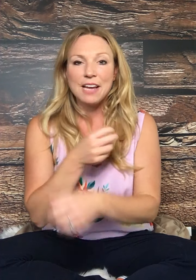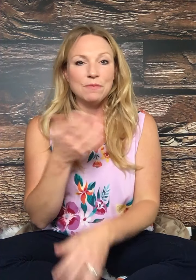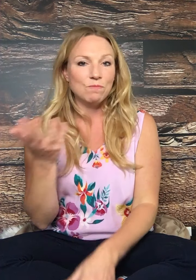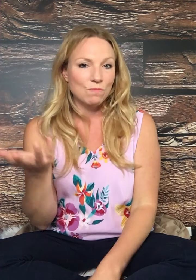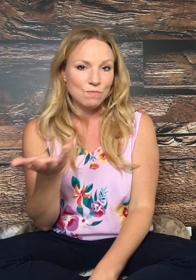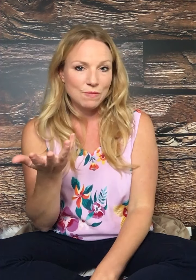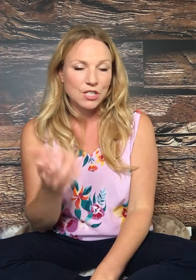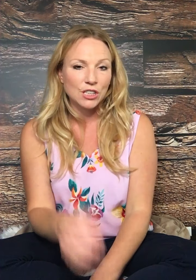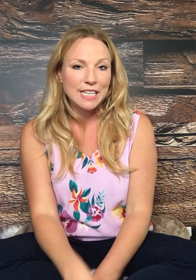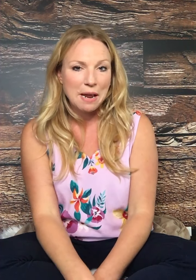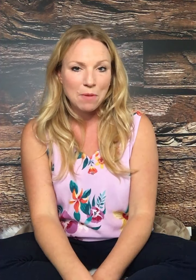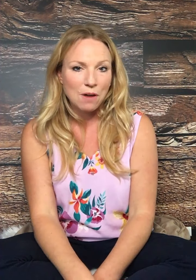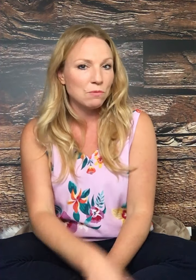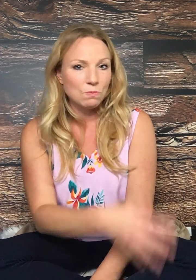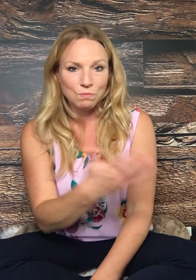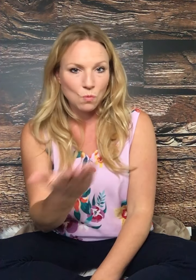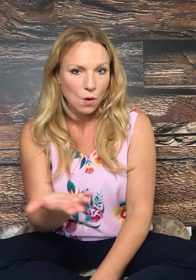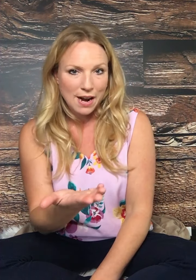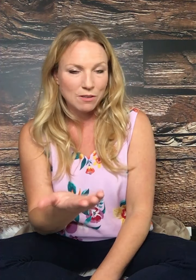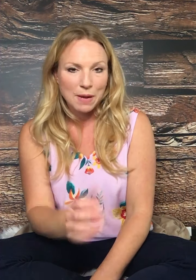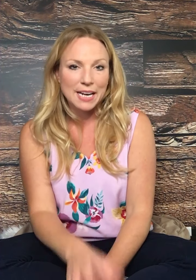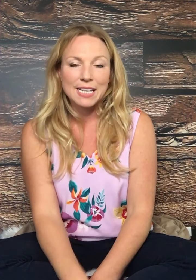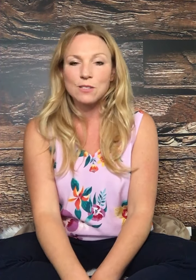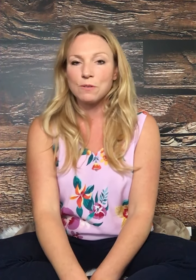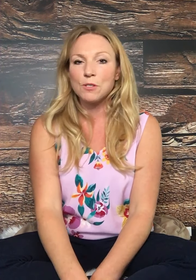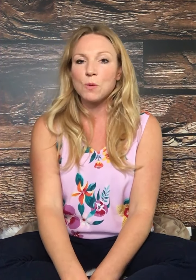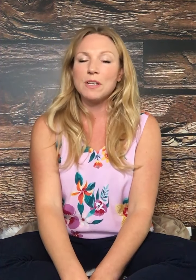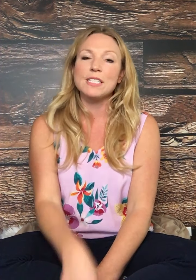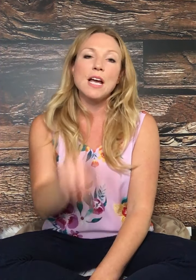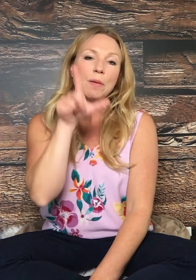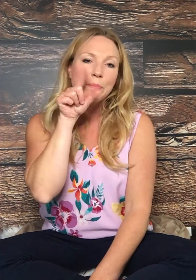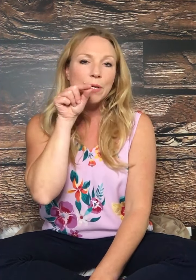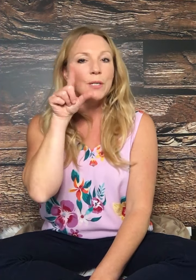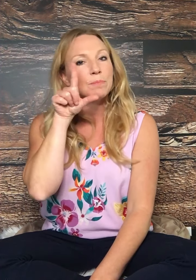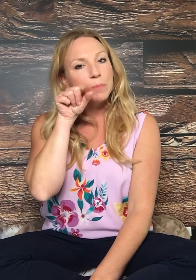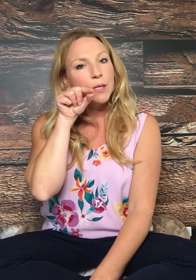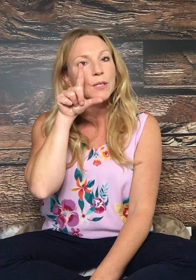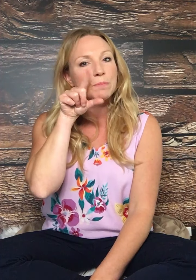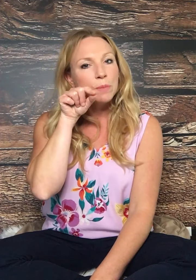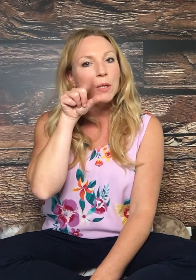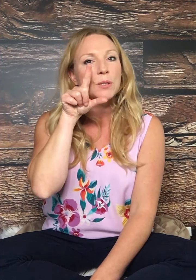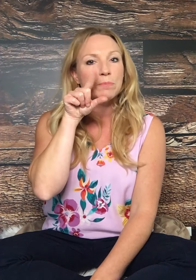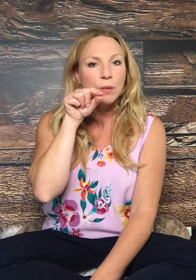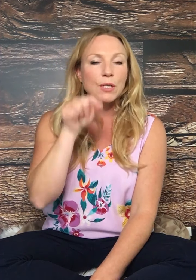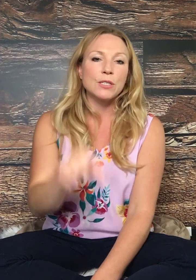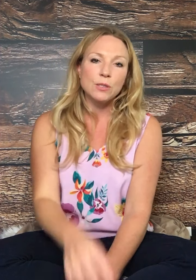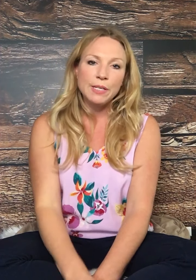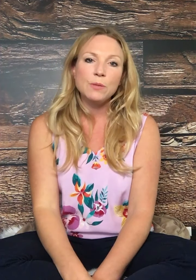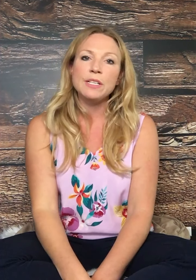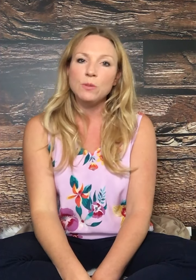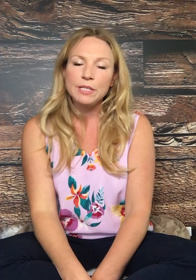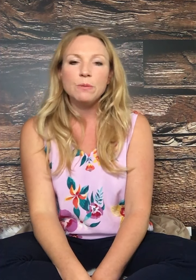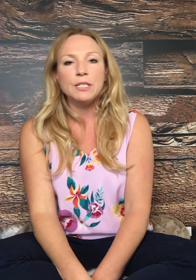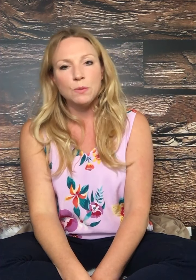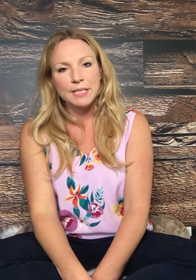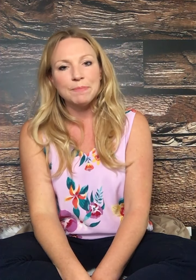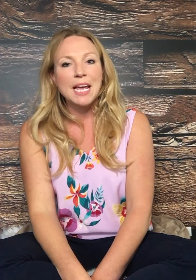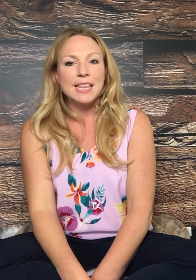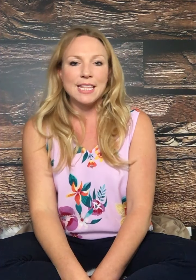then she'll name off whatever pet it is. So the first one is bird, bird, bird, bird, tweet, tweet, tweet, tweet, tweet. Then the